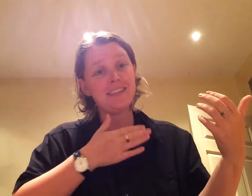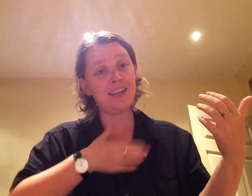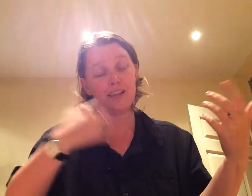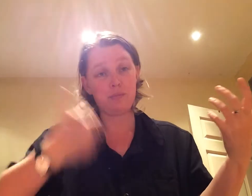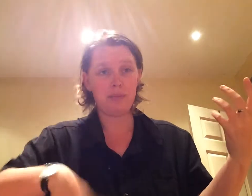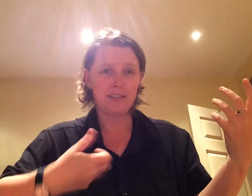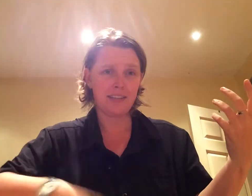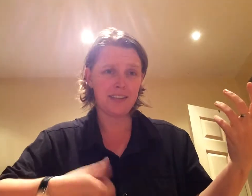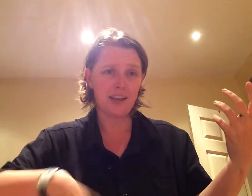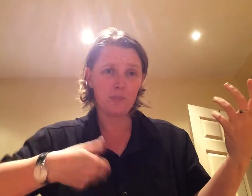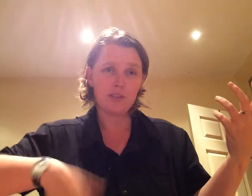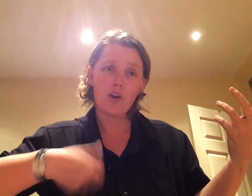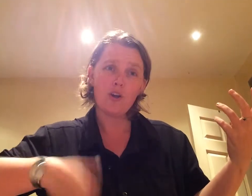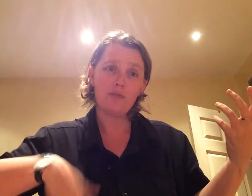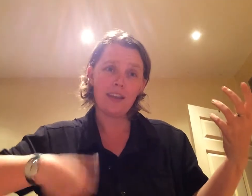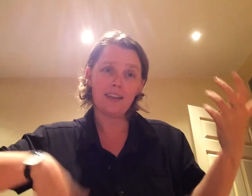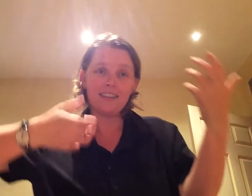he likes and plays the guitar, Mr. Hovey.